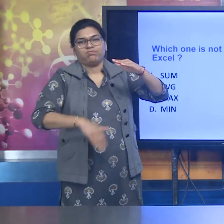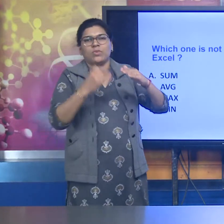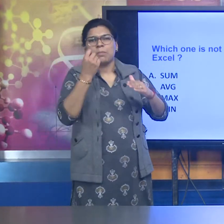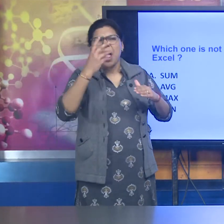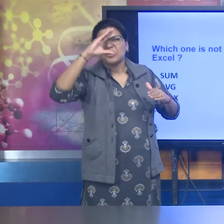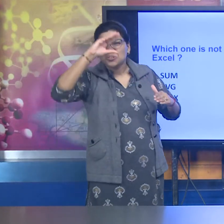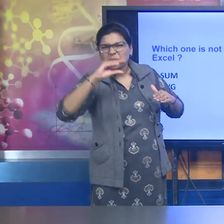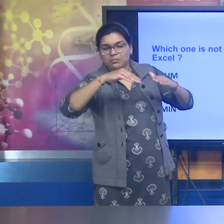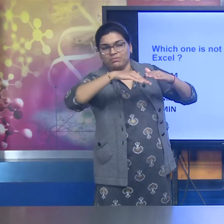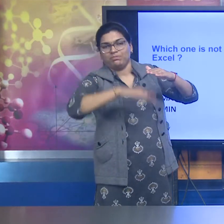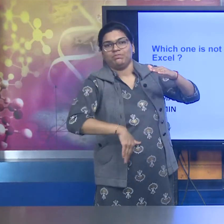max.